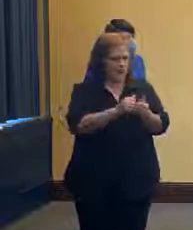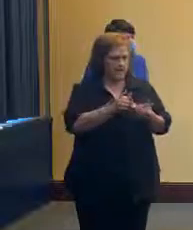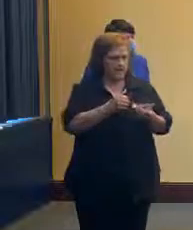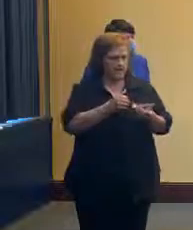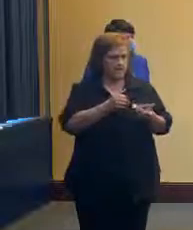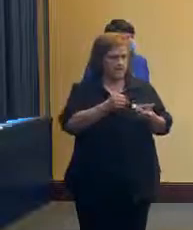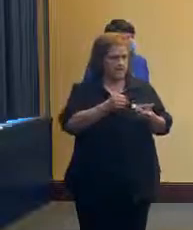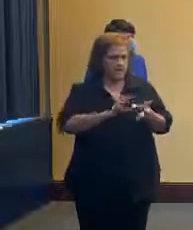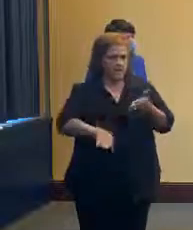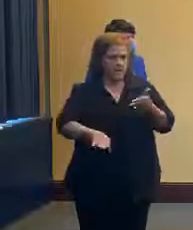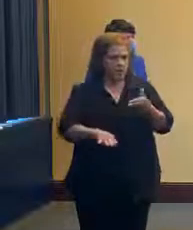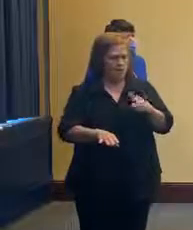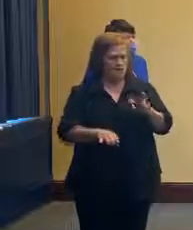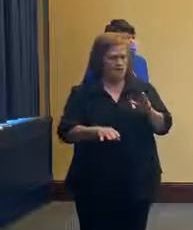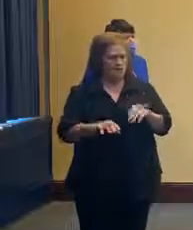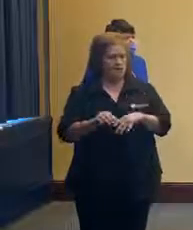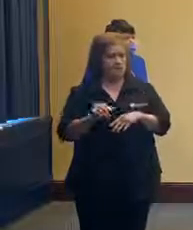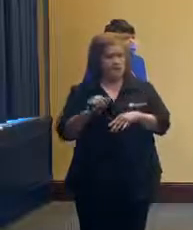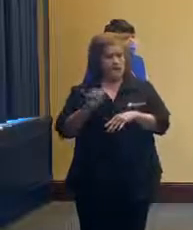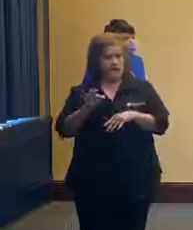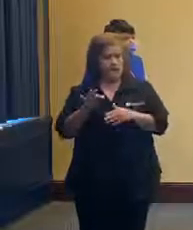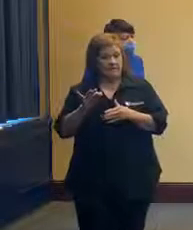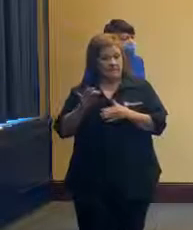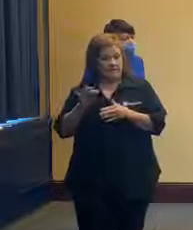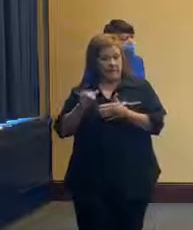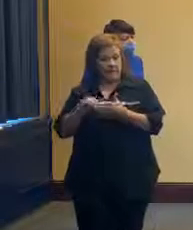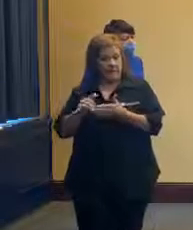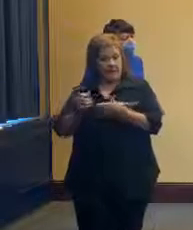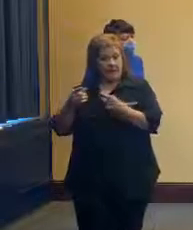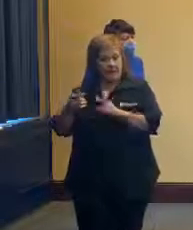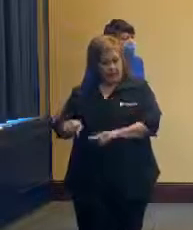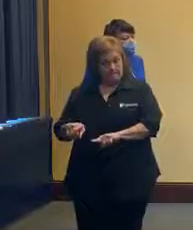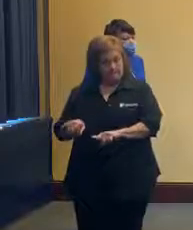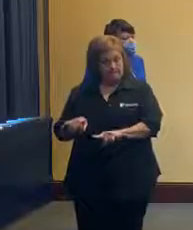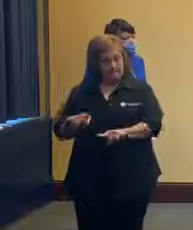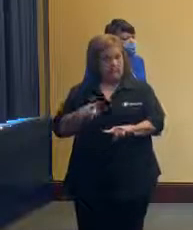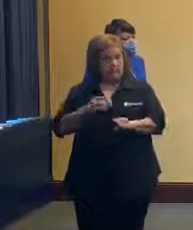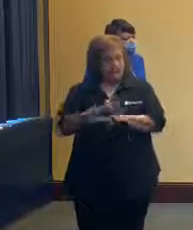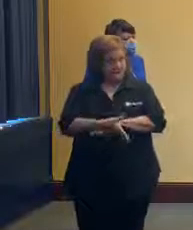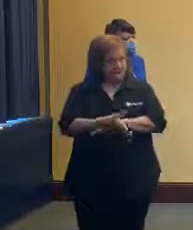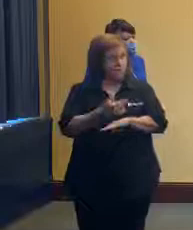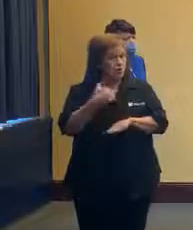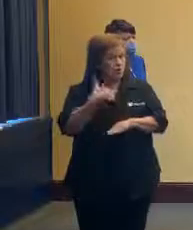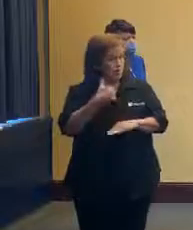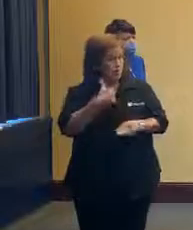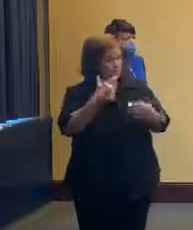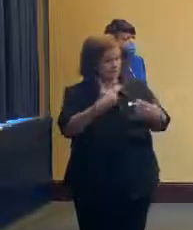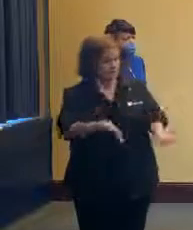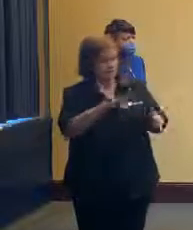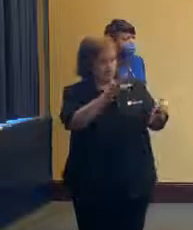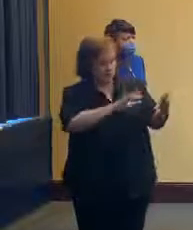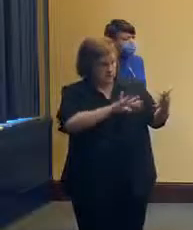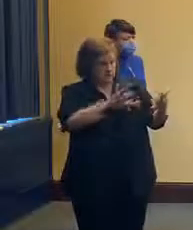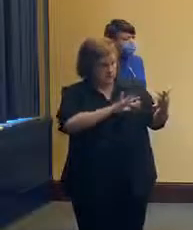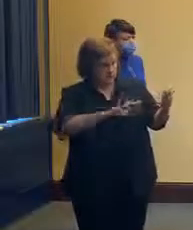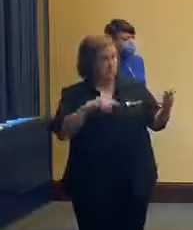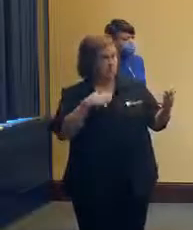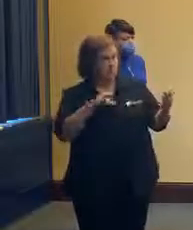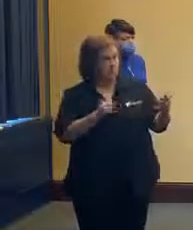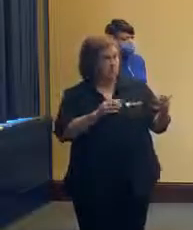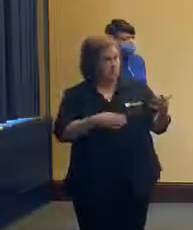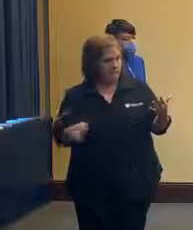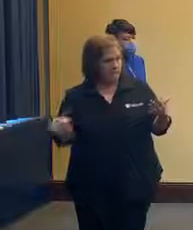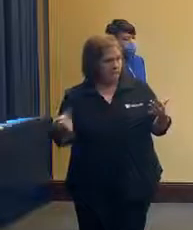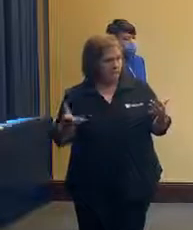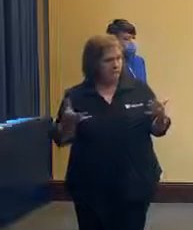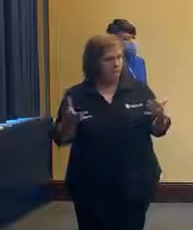when that time, if or when that time has to come, depending on what we're watching, we will be prepared. However, the projections and the